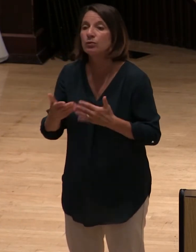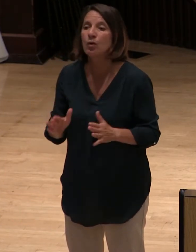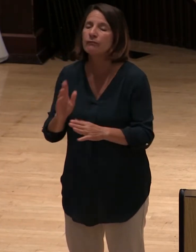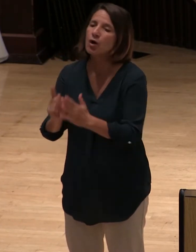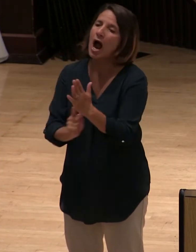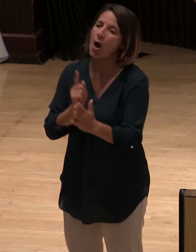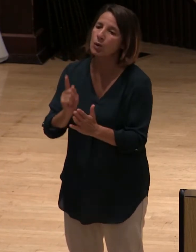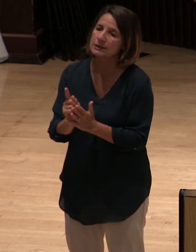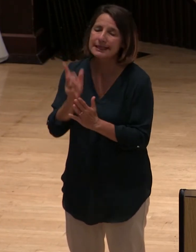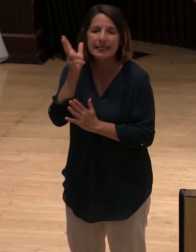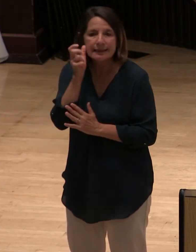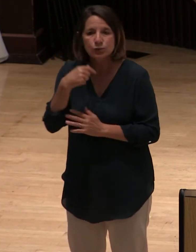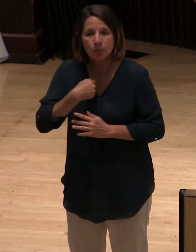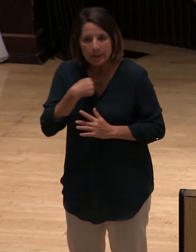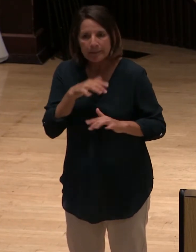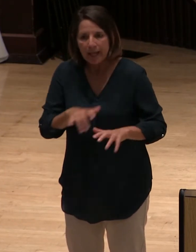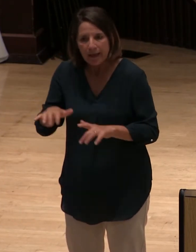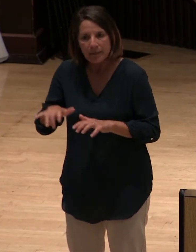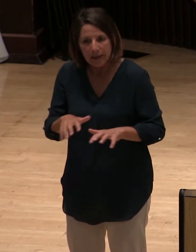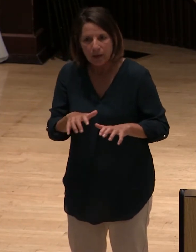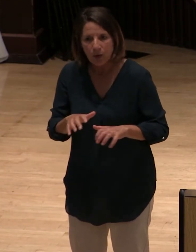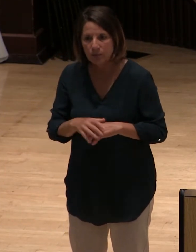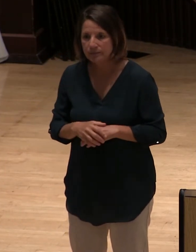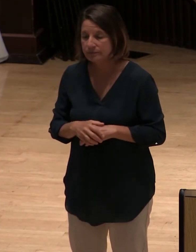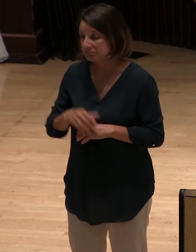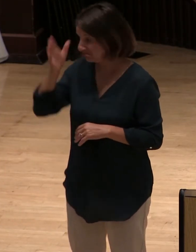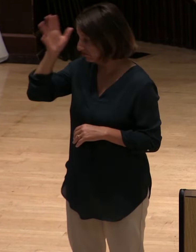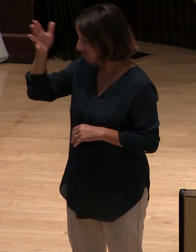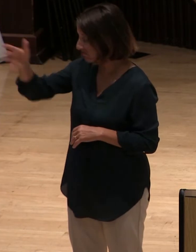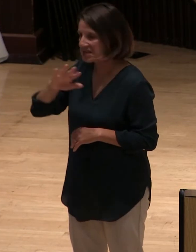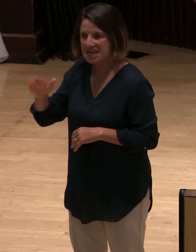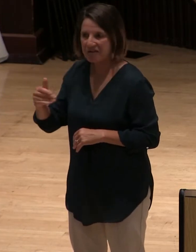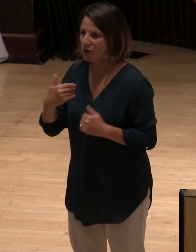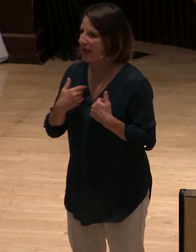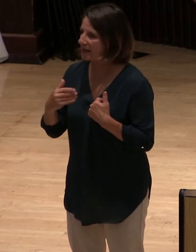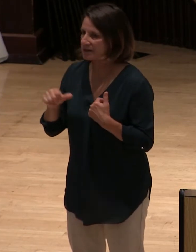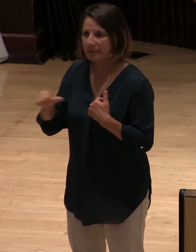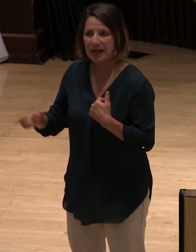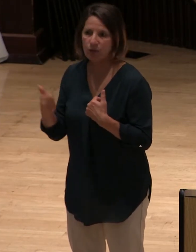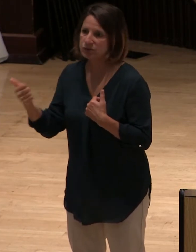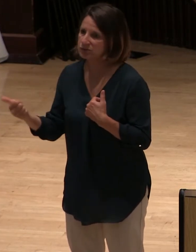play the piano. He never had something else to do.